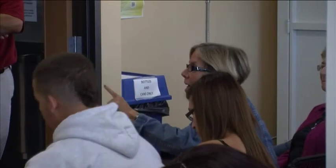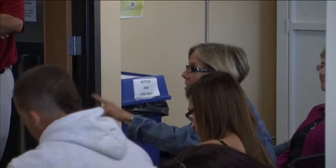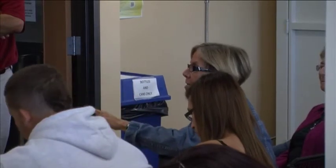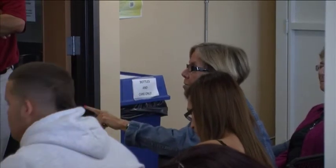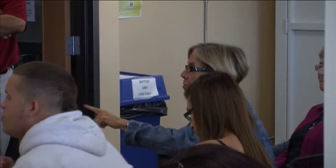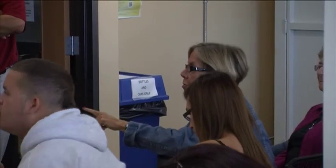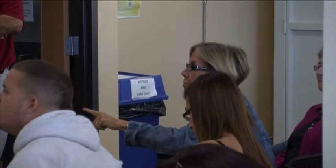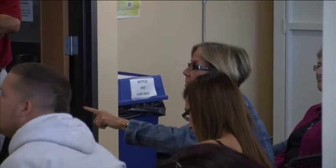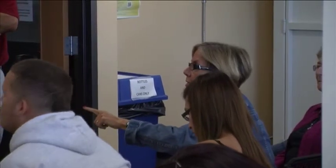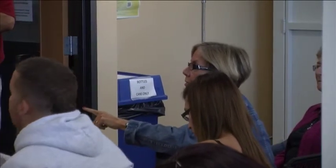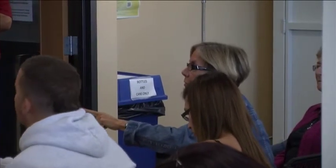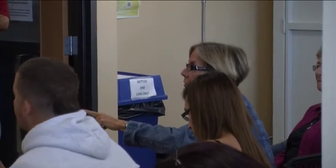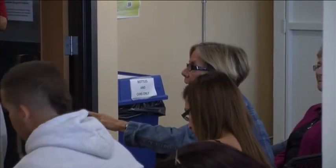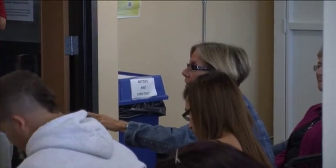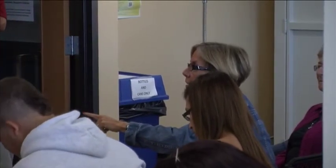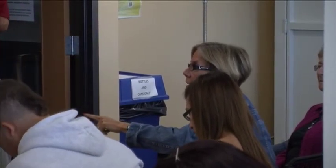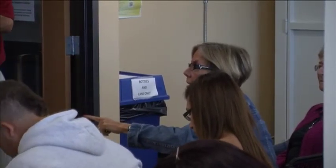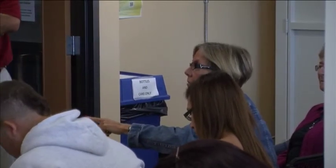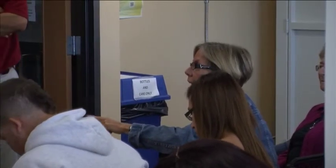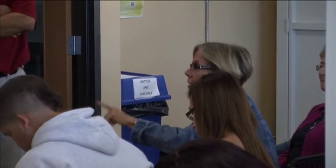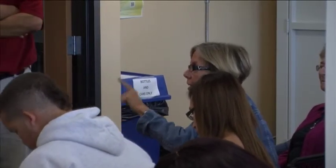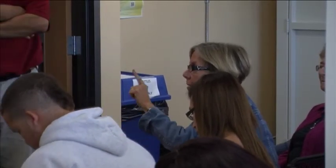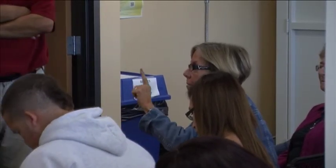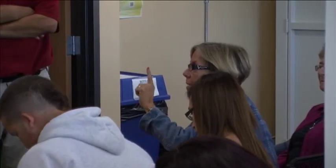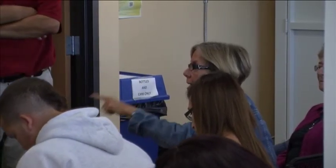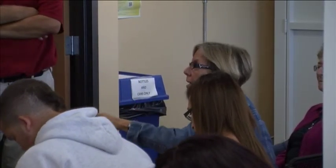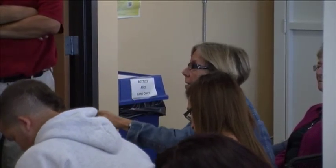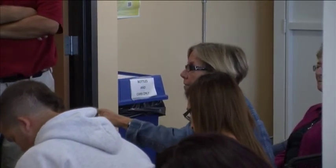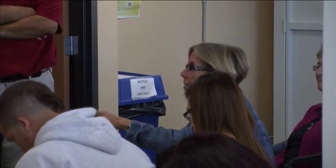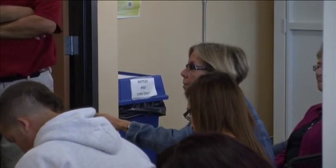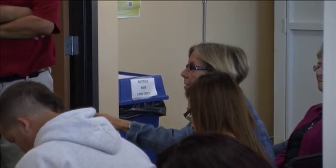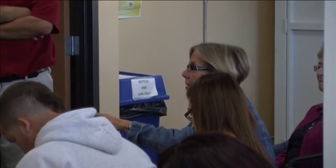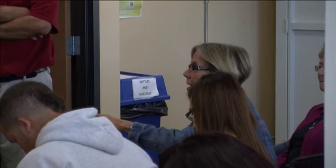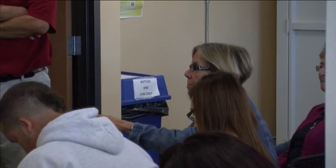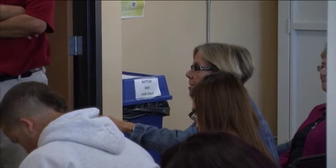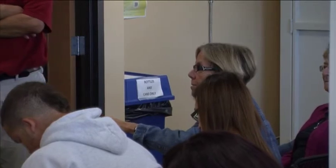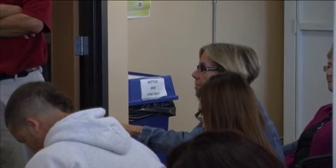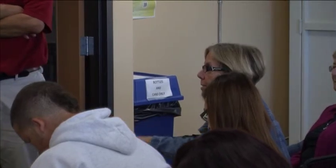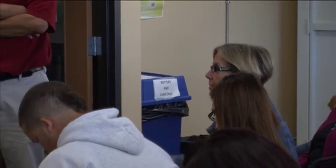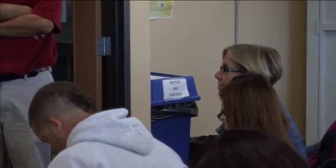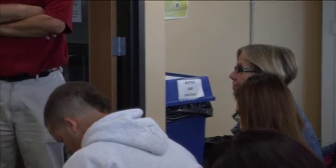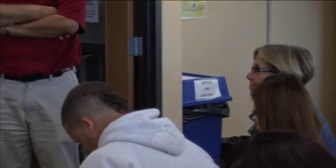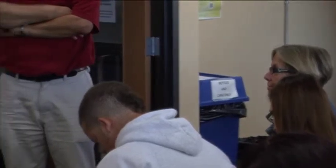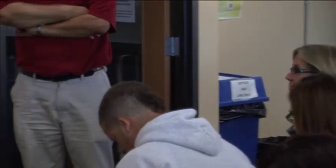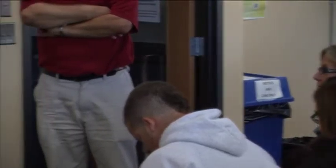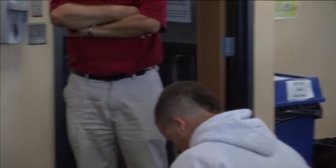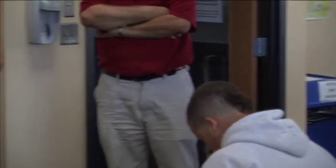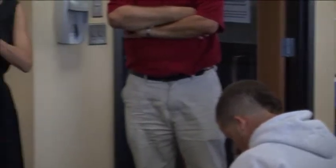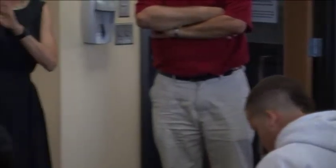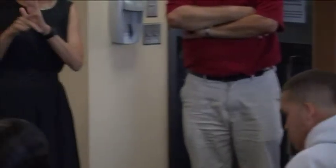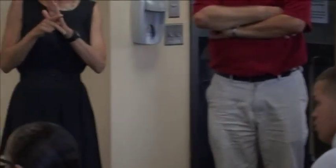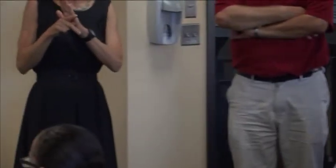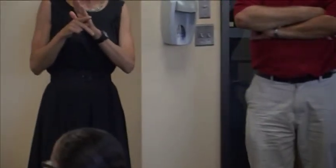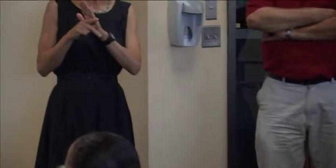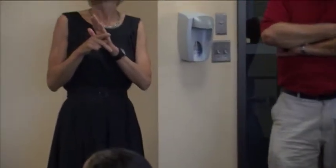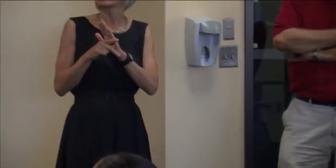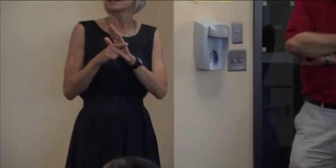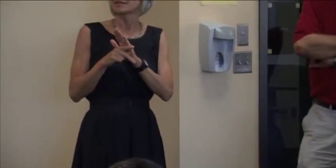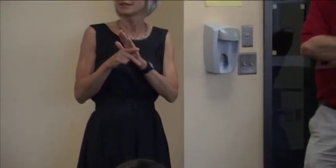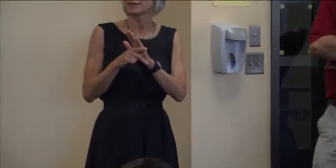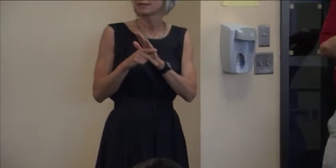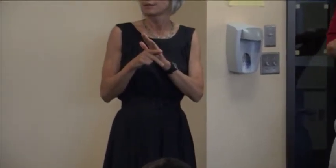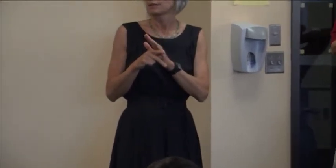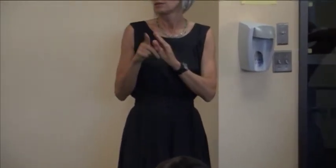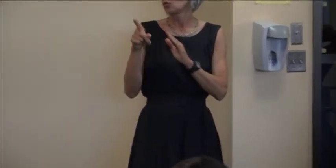what policies would you put into effect that could make the wealth gap disappear? I just want to democratize that